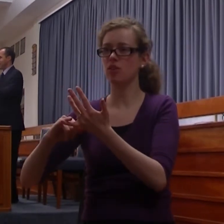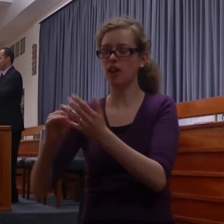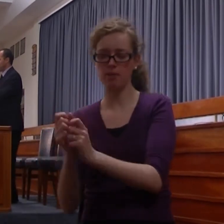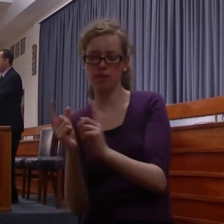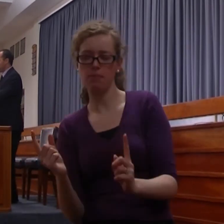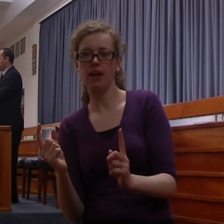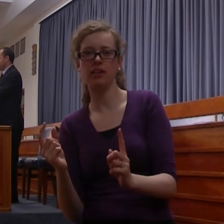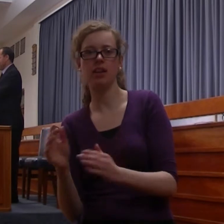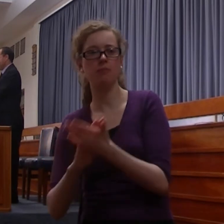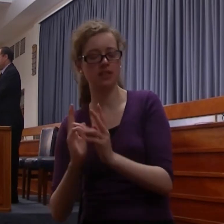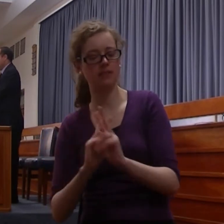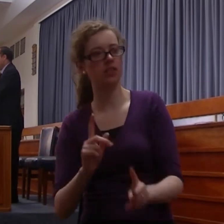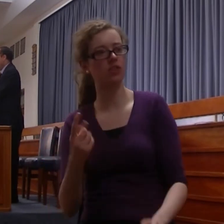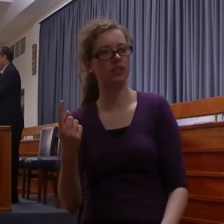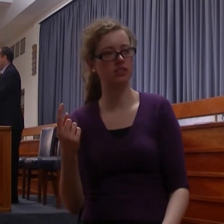So it was